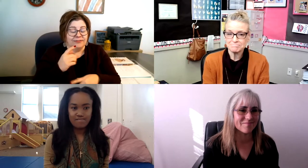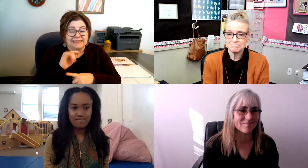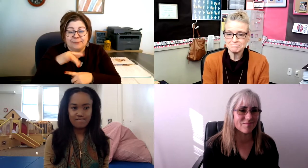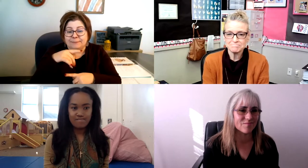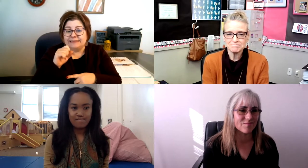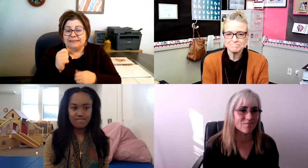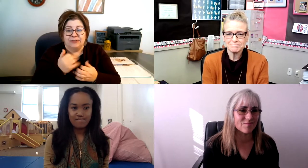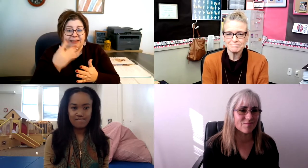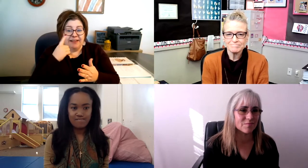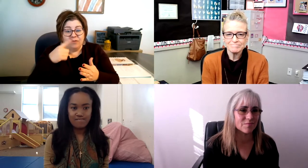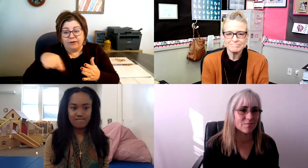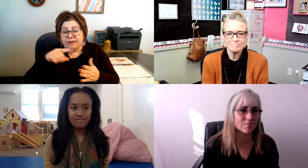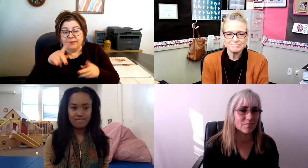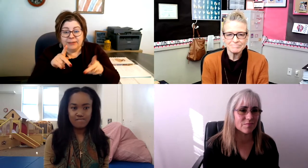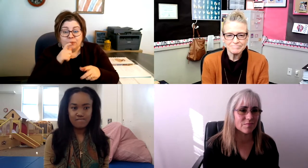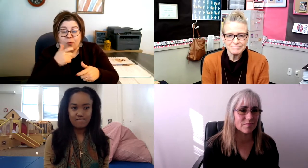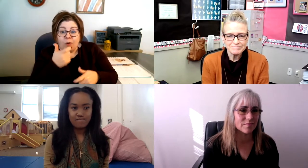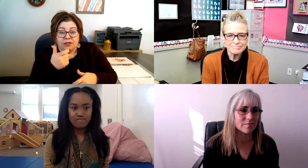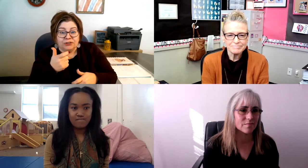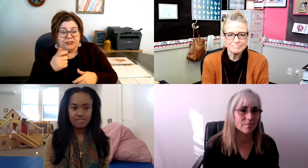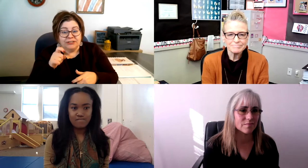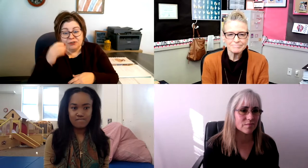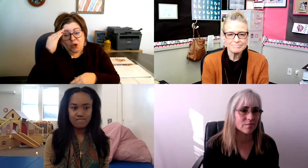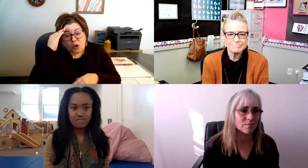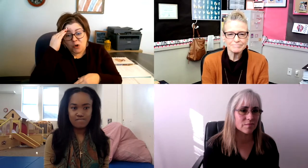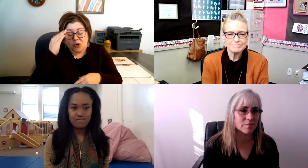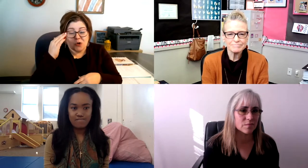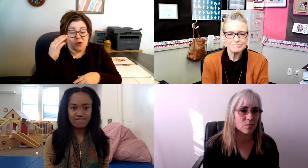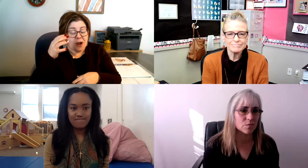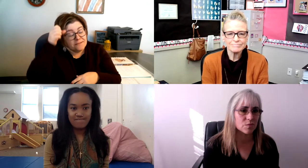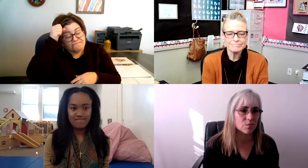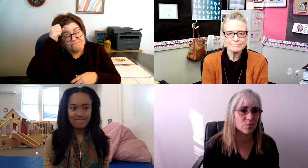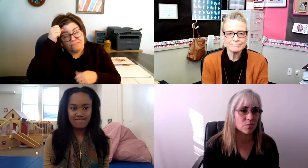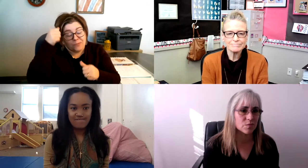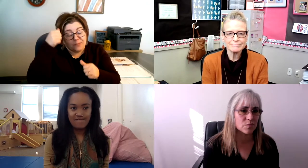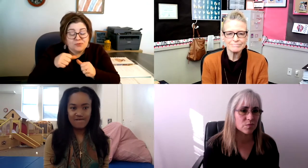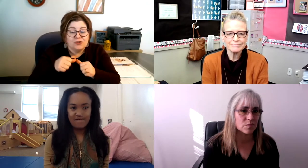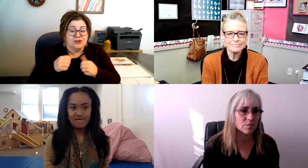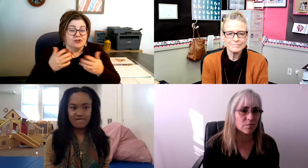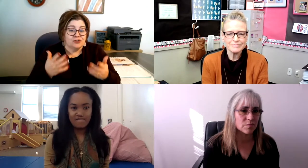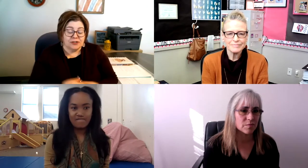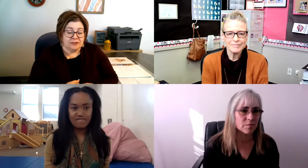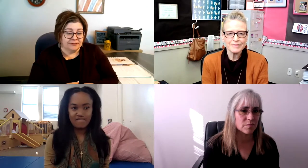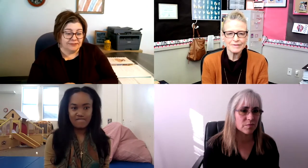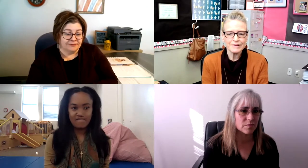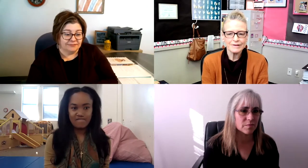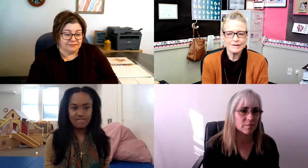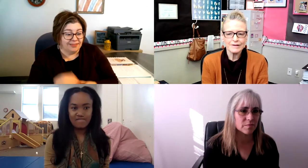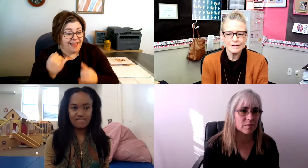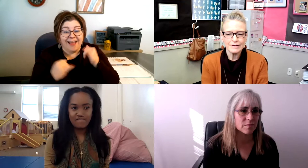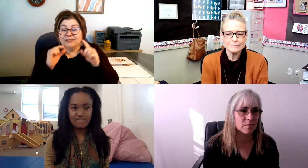Anything anybody wanted to add, like tips for anyone who's watching, and